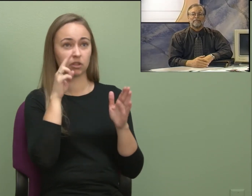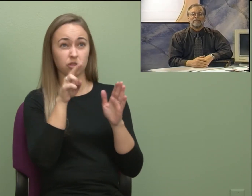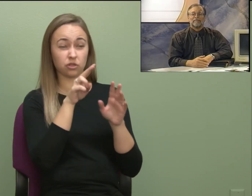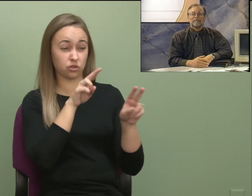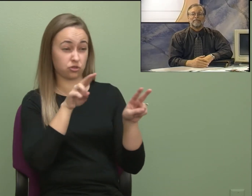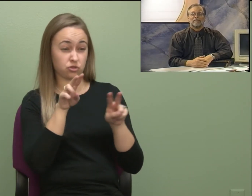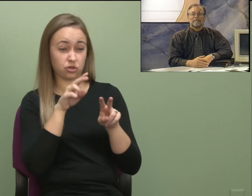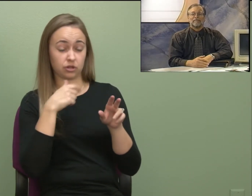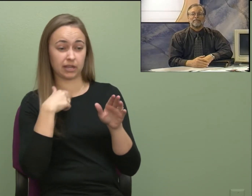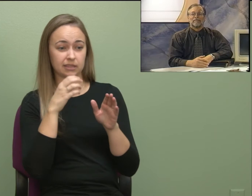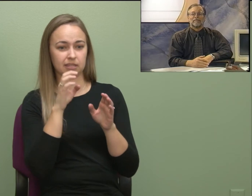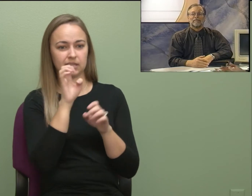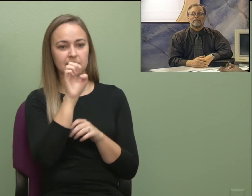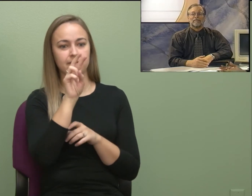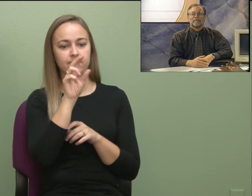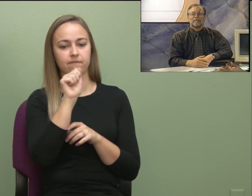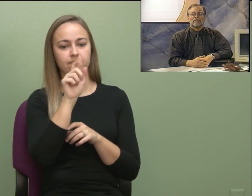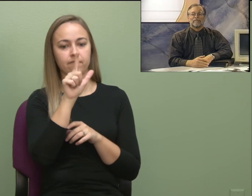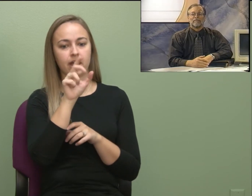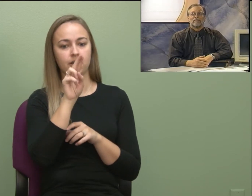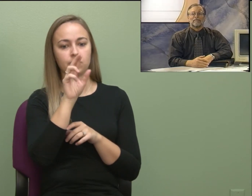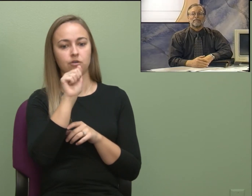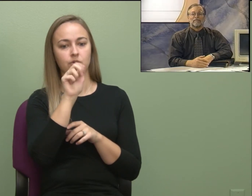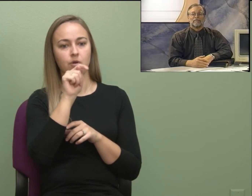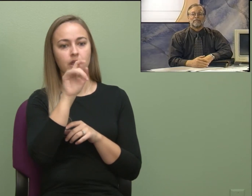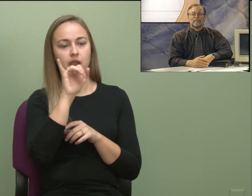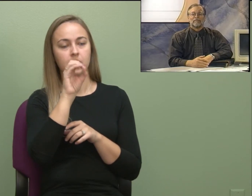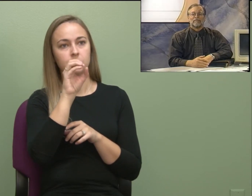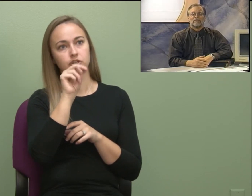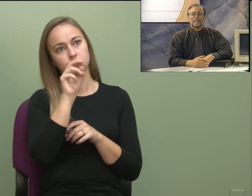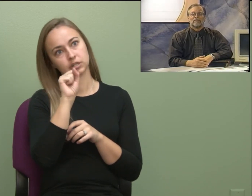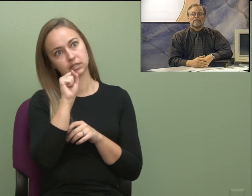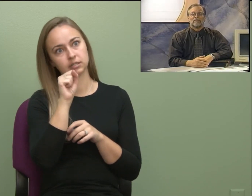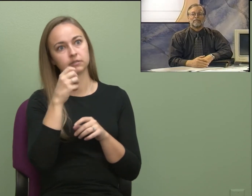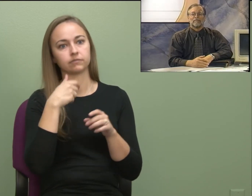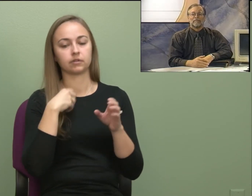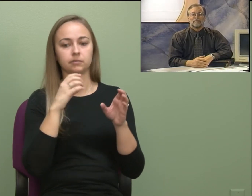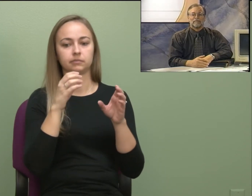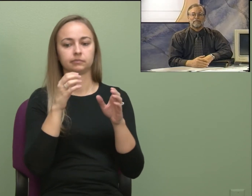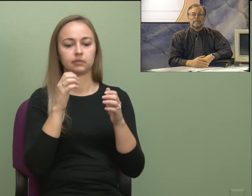went? And what kind of response did you get?